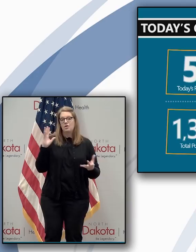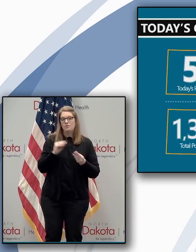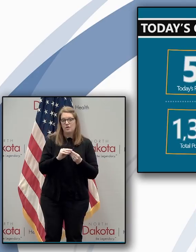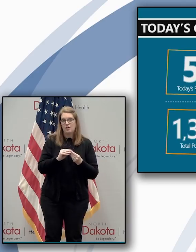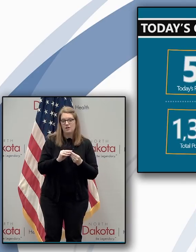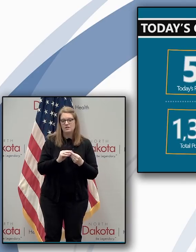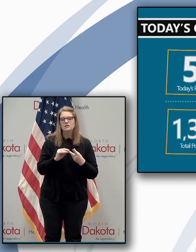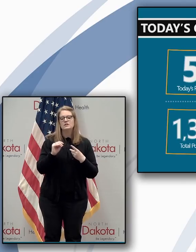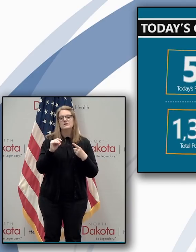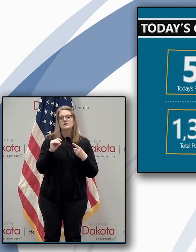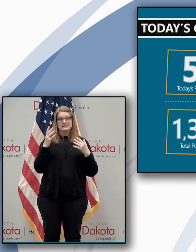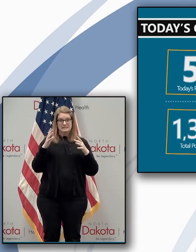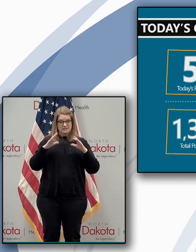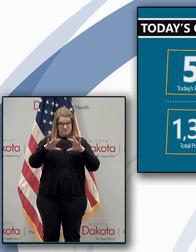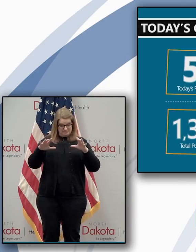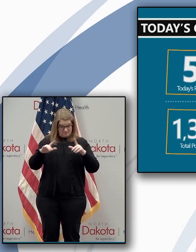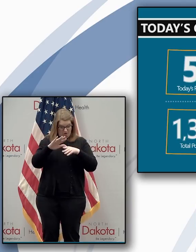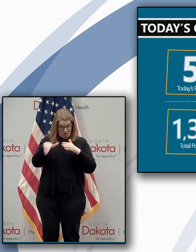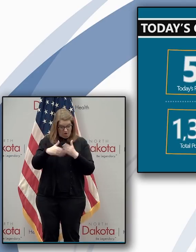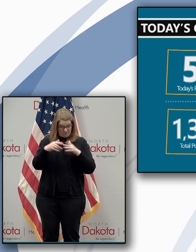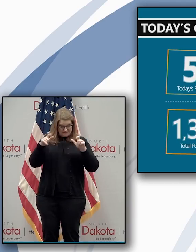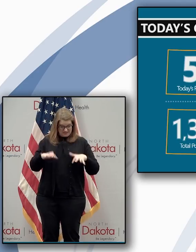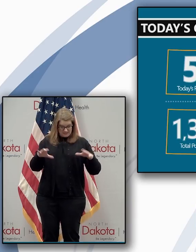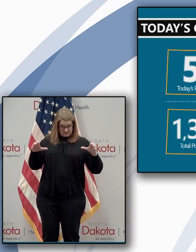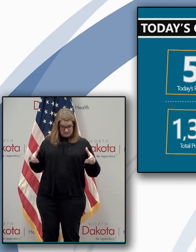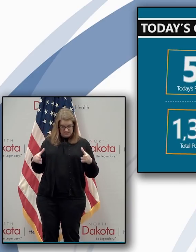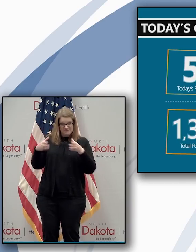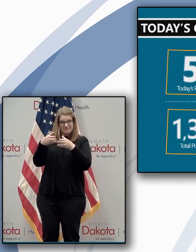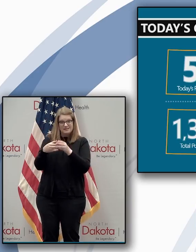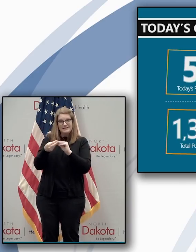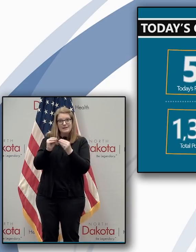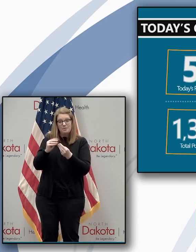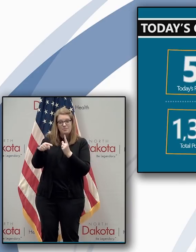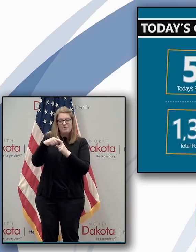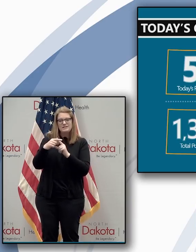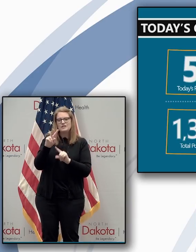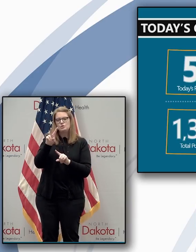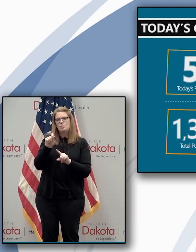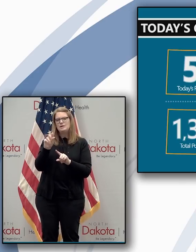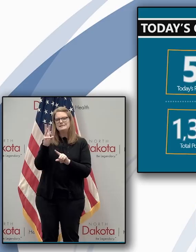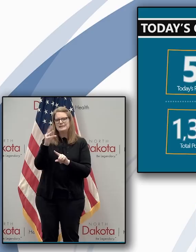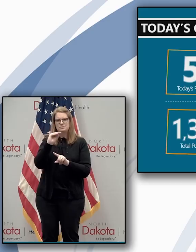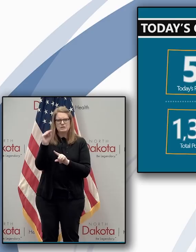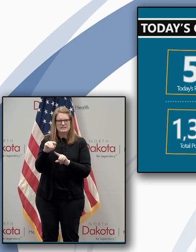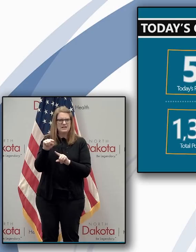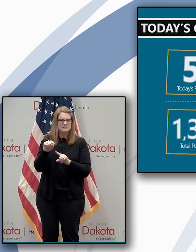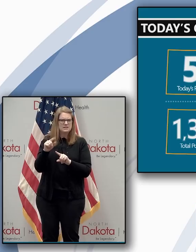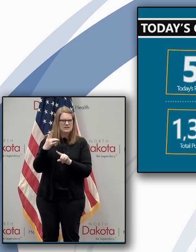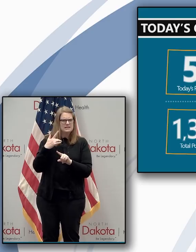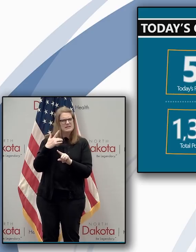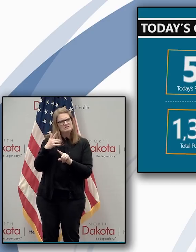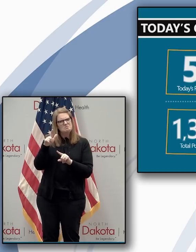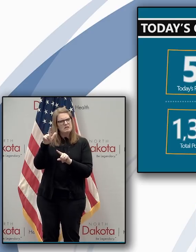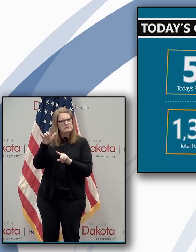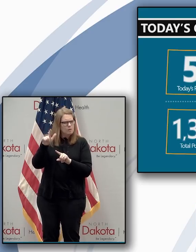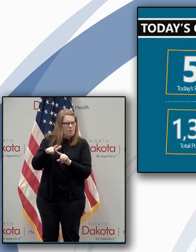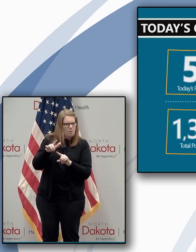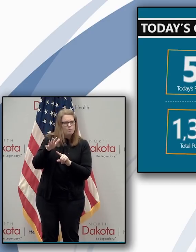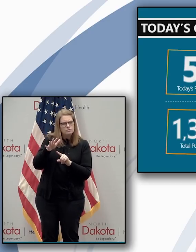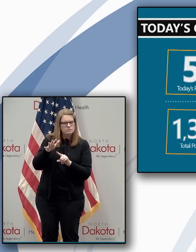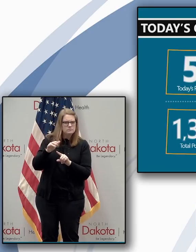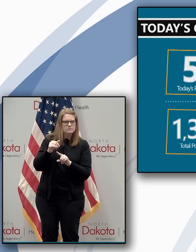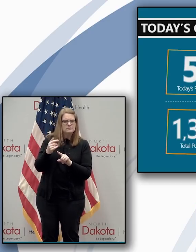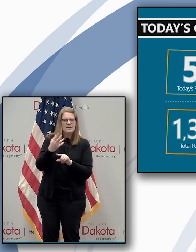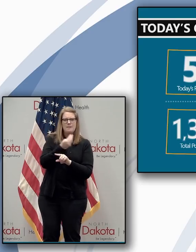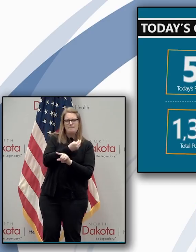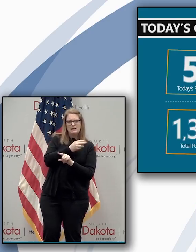only 2.6%. Again, that is very low. That's right in the same range. We were at